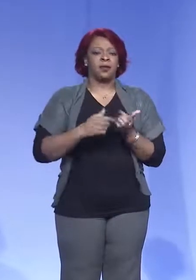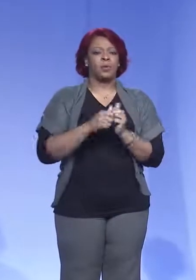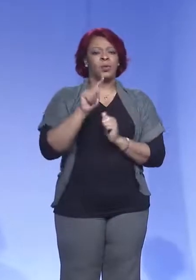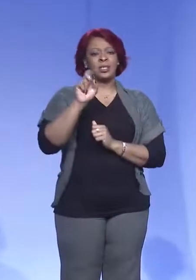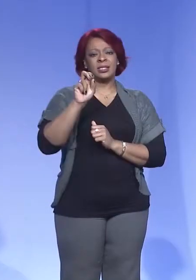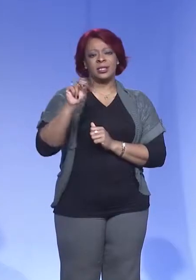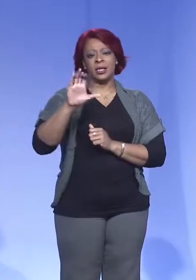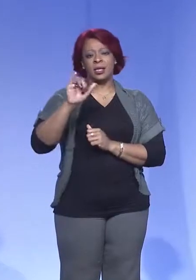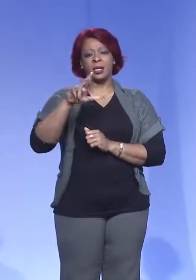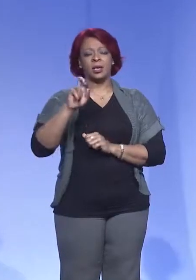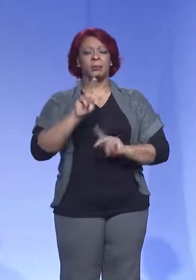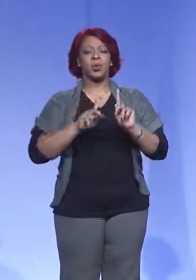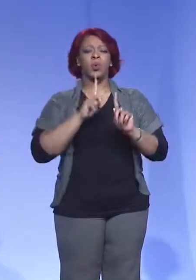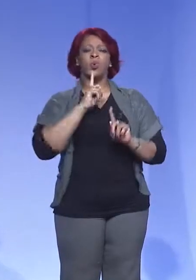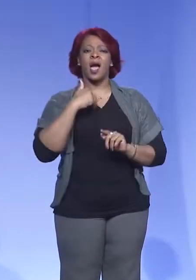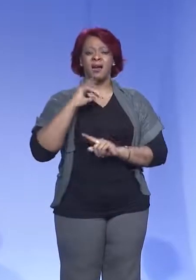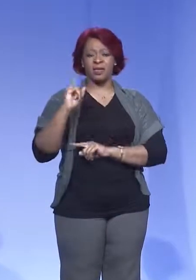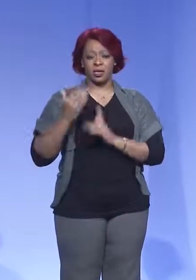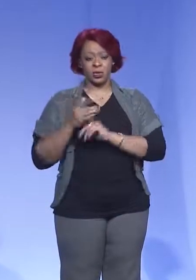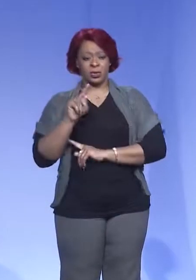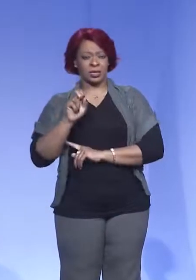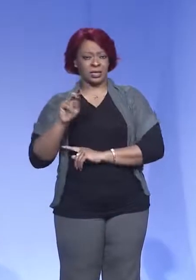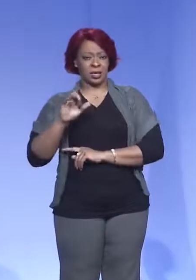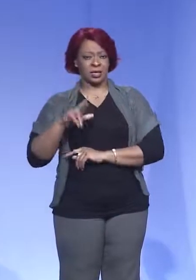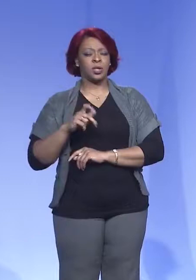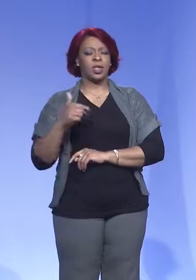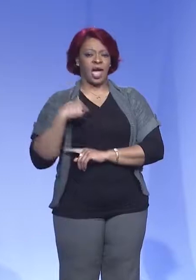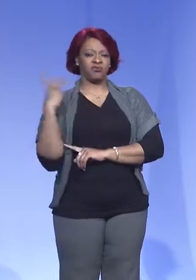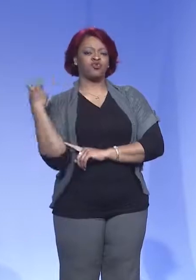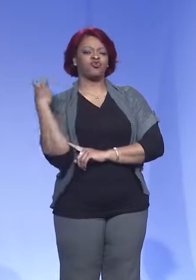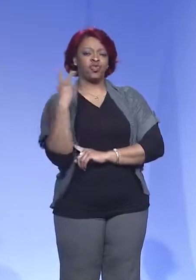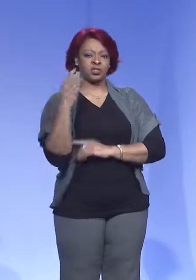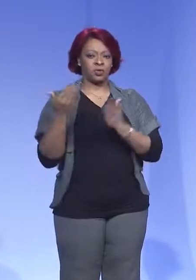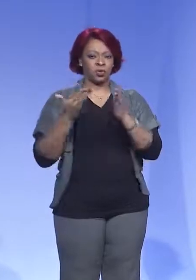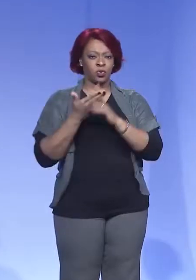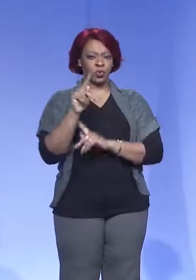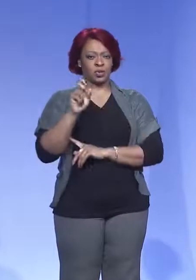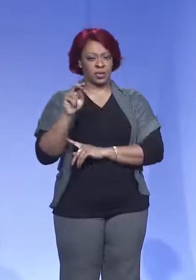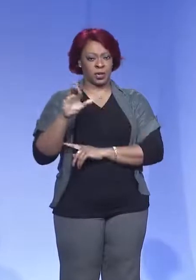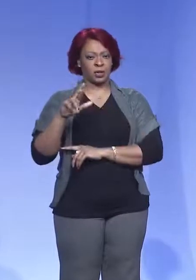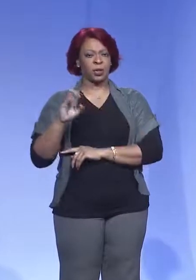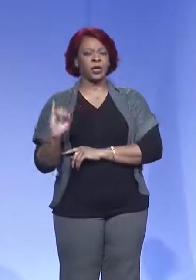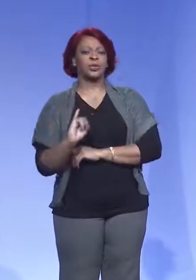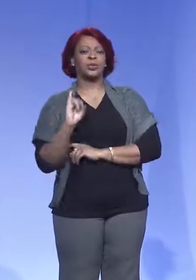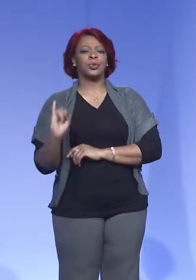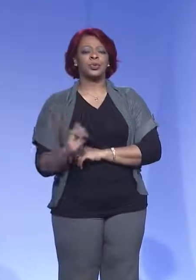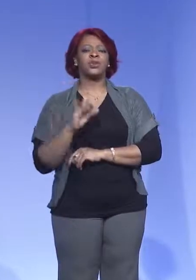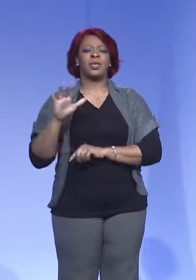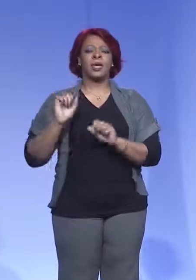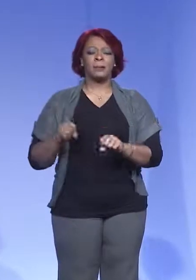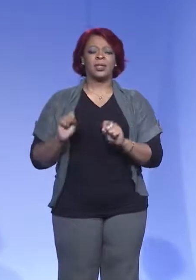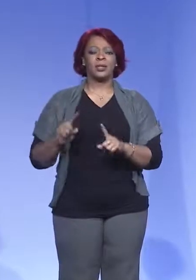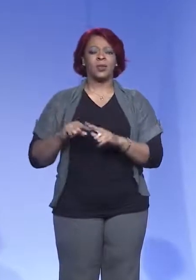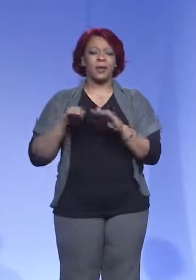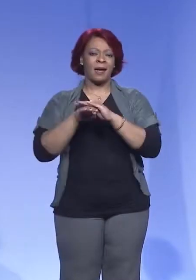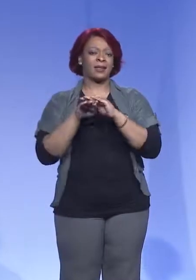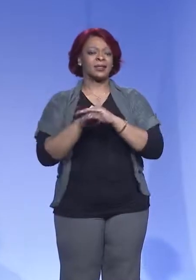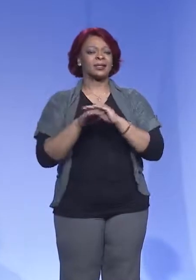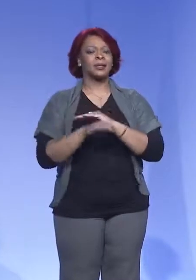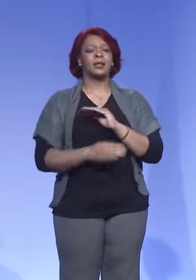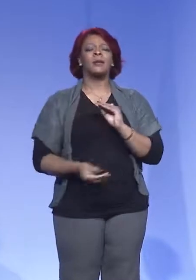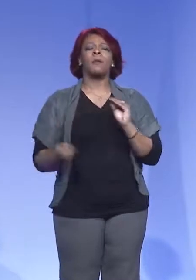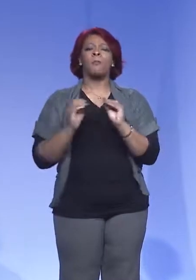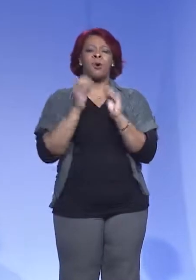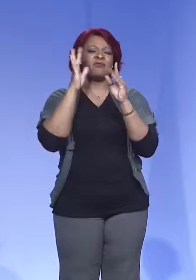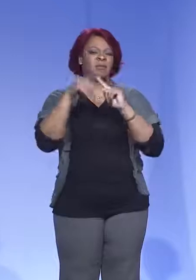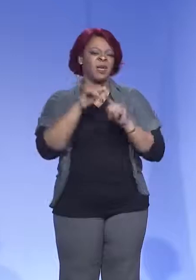to assist people who are insured through TennCare, because they do have transportation through TennCare for their ability to access. So more to